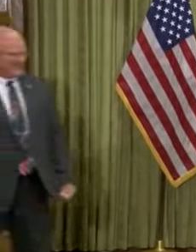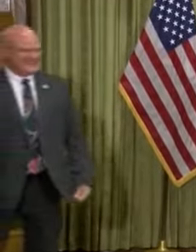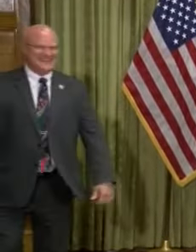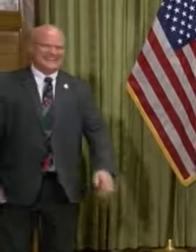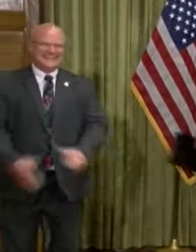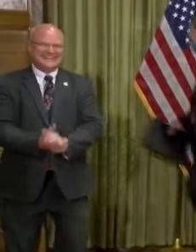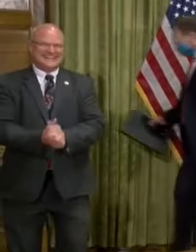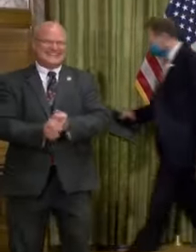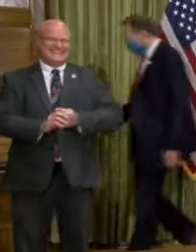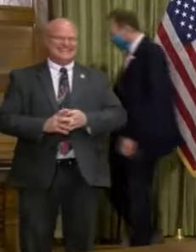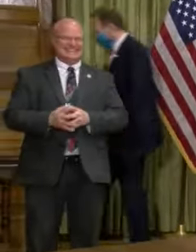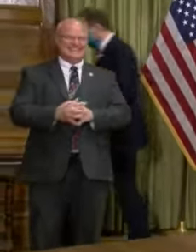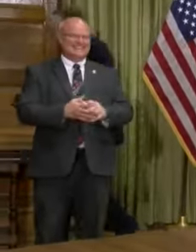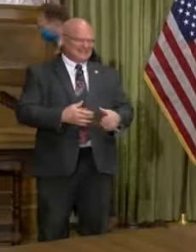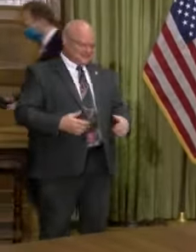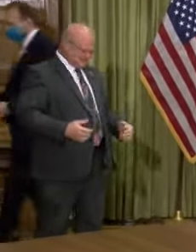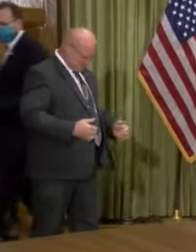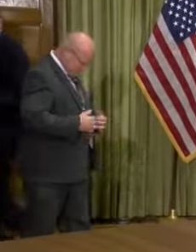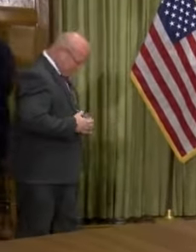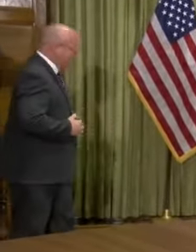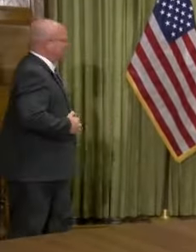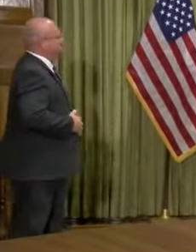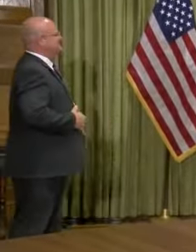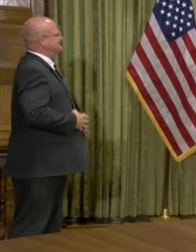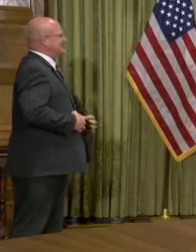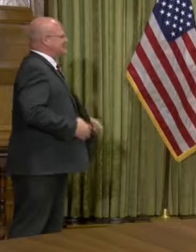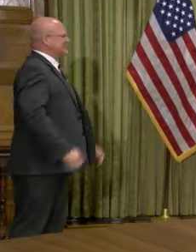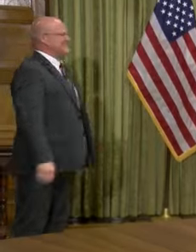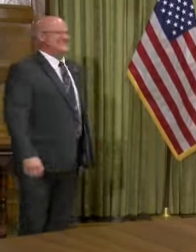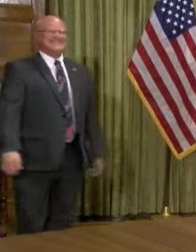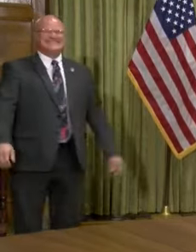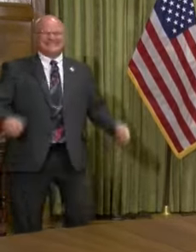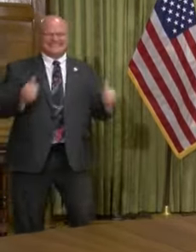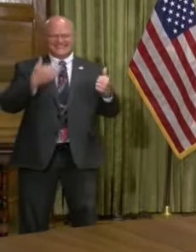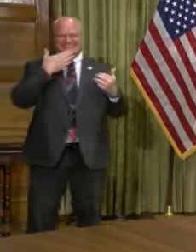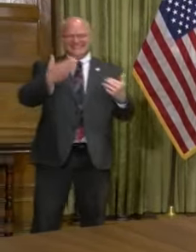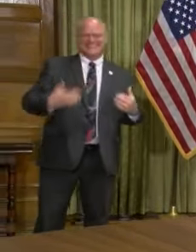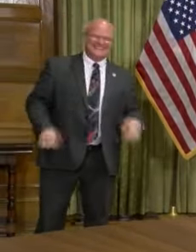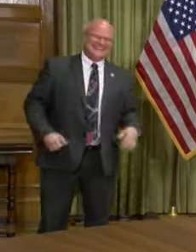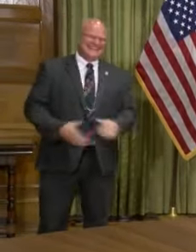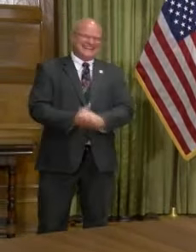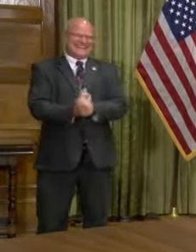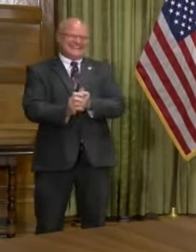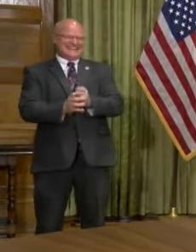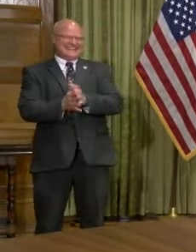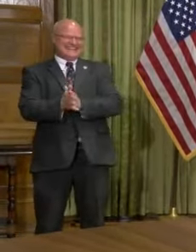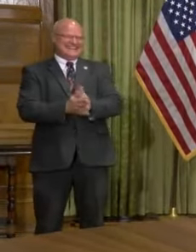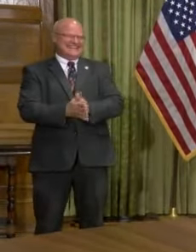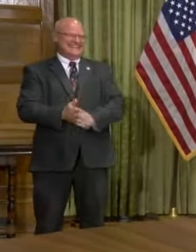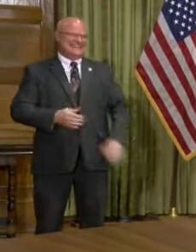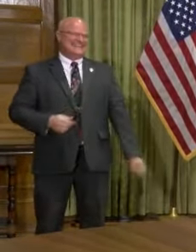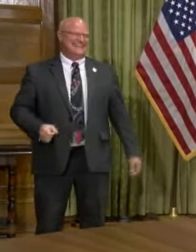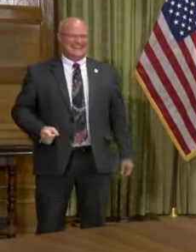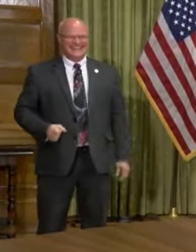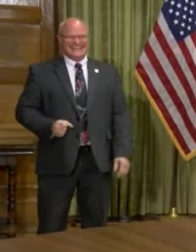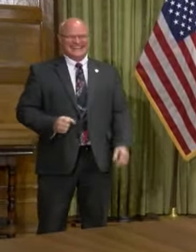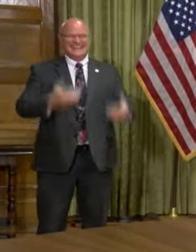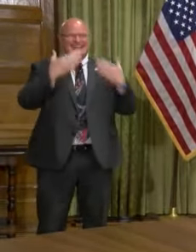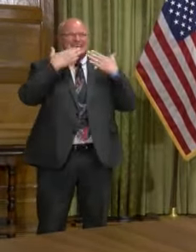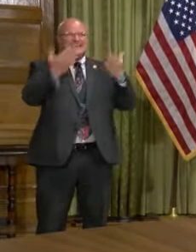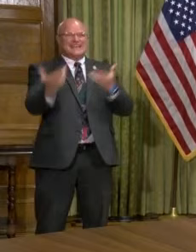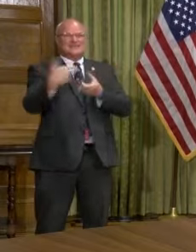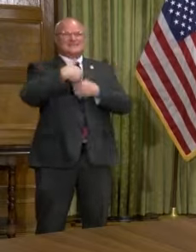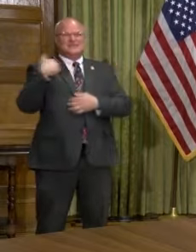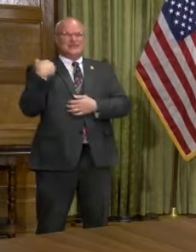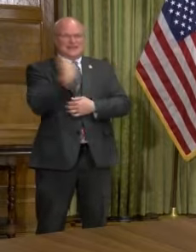Good afternoon, Eddie. Let me see your tie today. That looks pretty good, doesn't it? Thank you